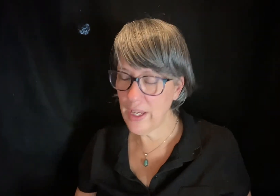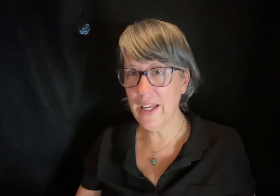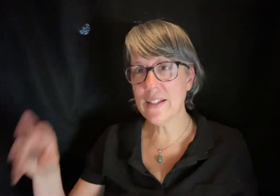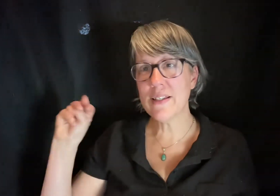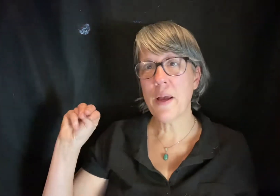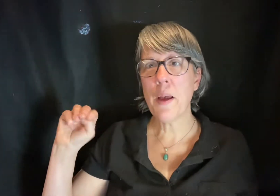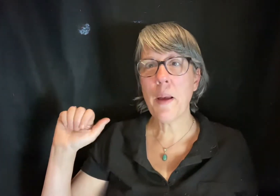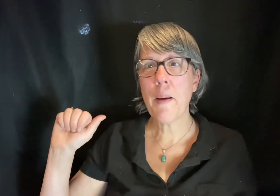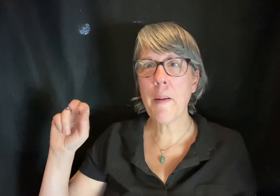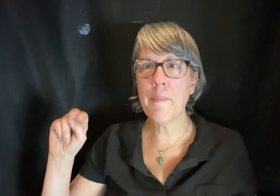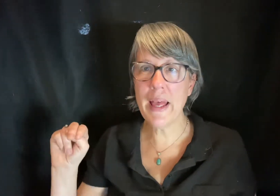it's man,